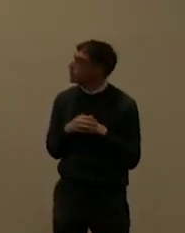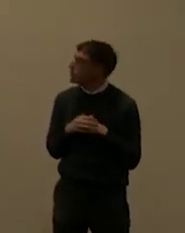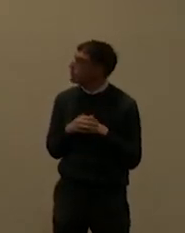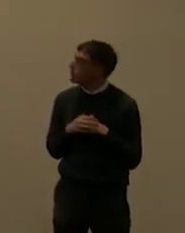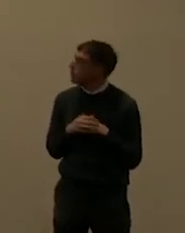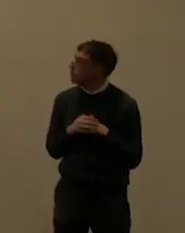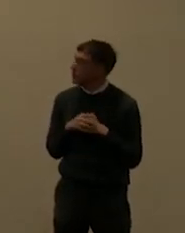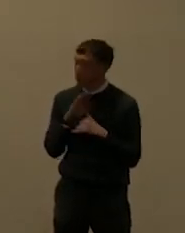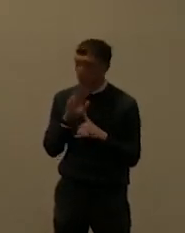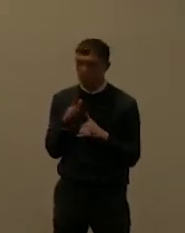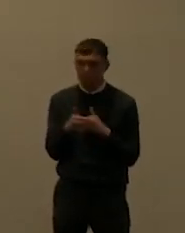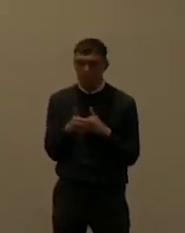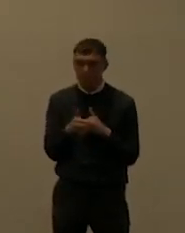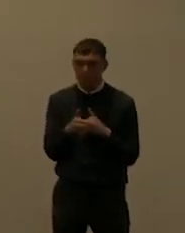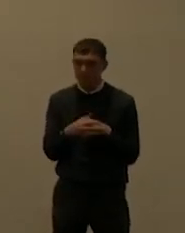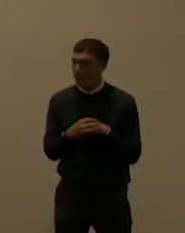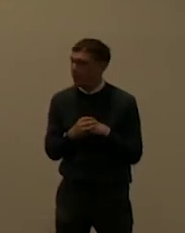we come to the end.